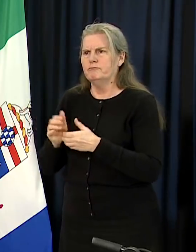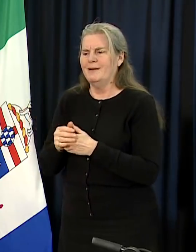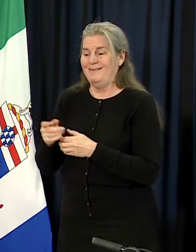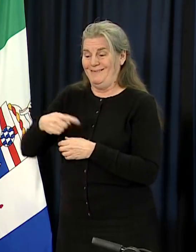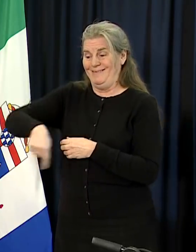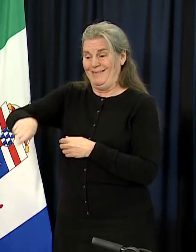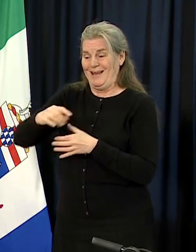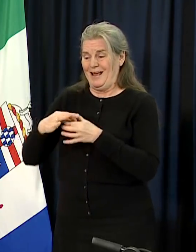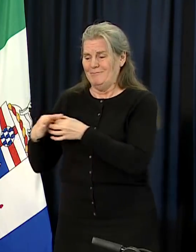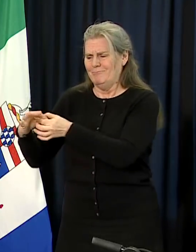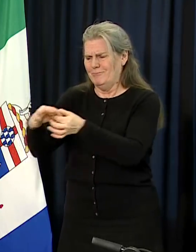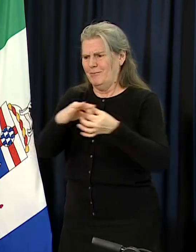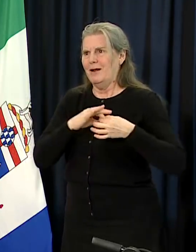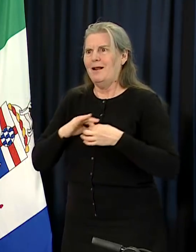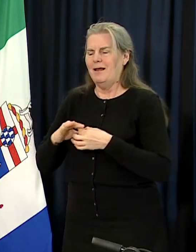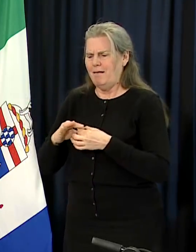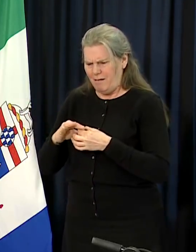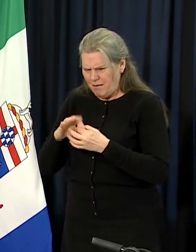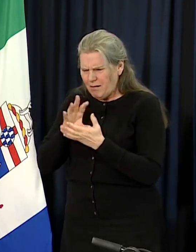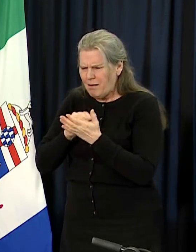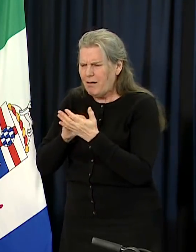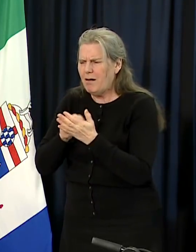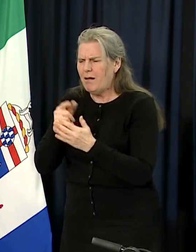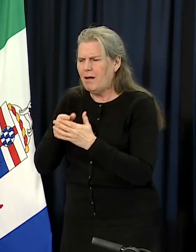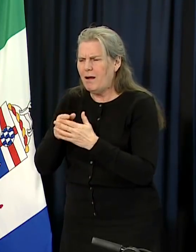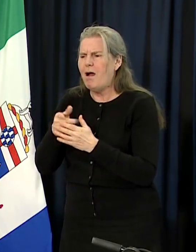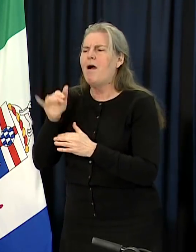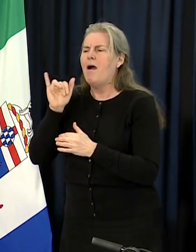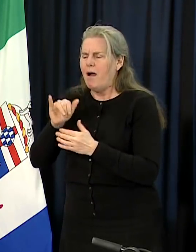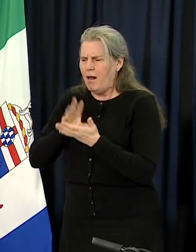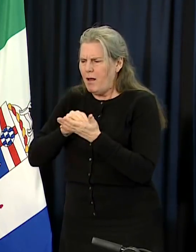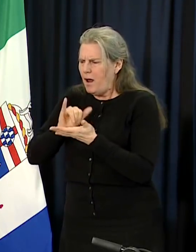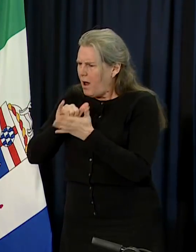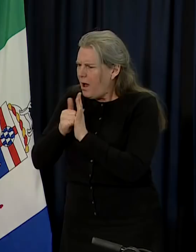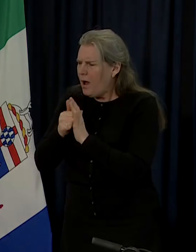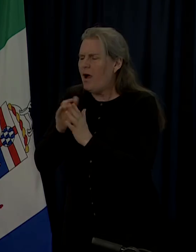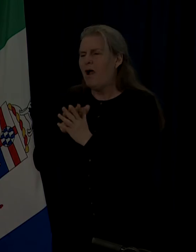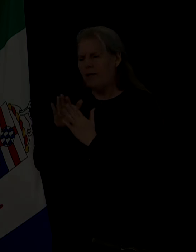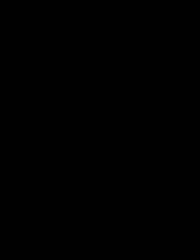important and are helping to guide how we address the impacts of COVID-19.